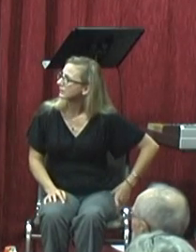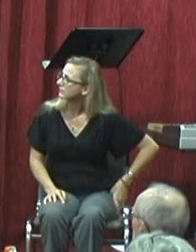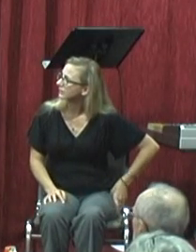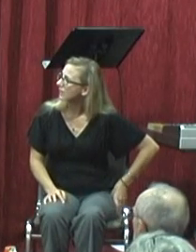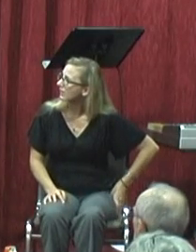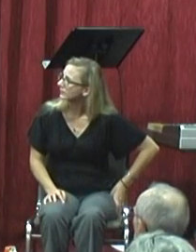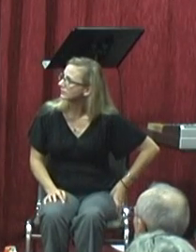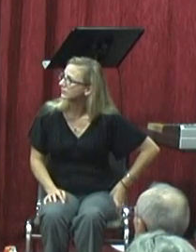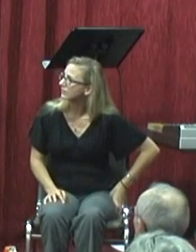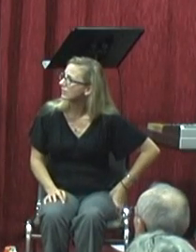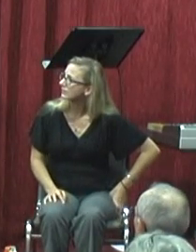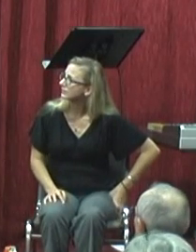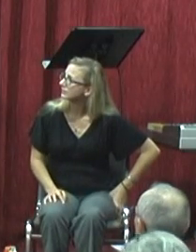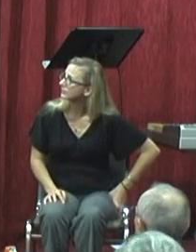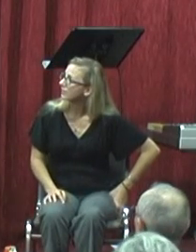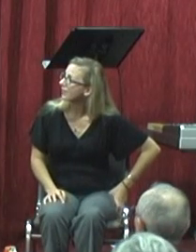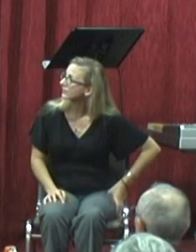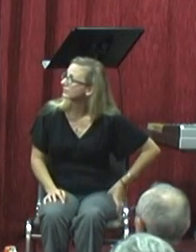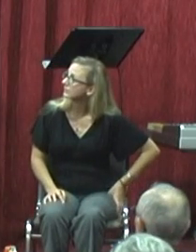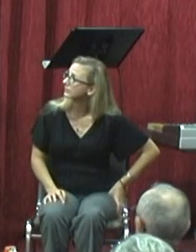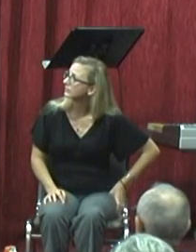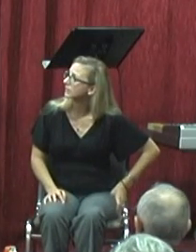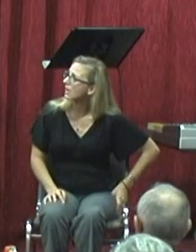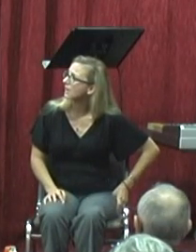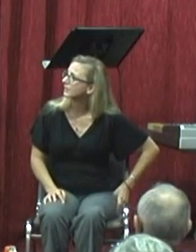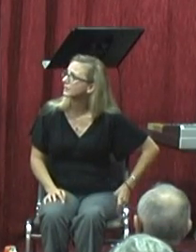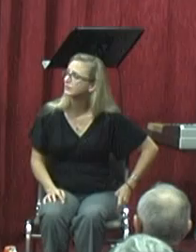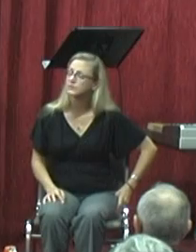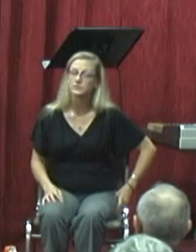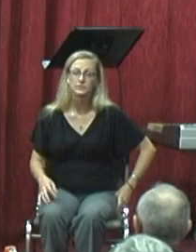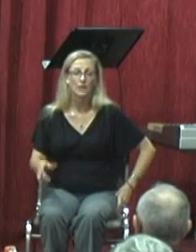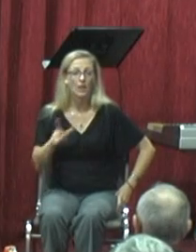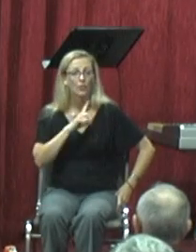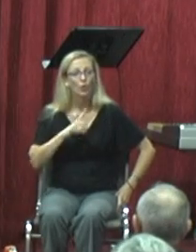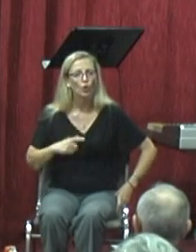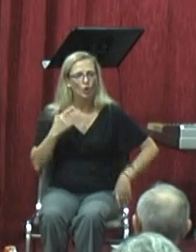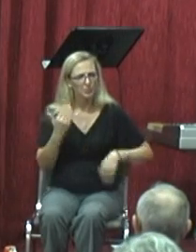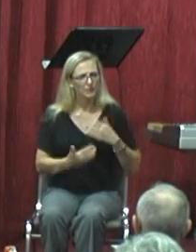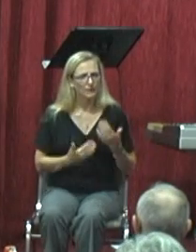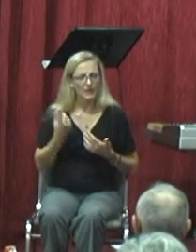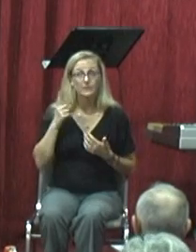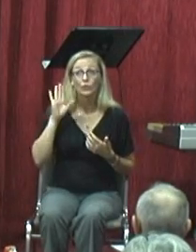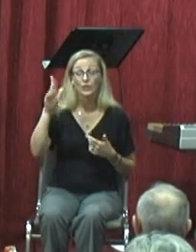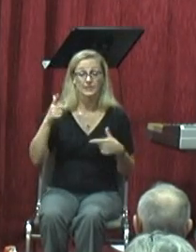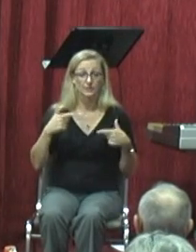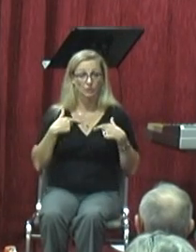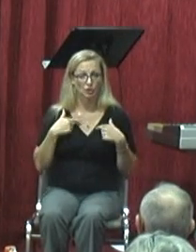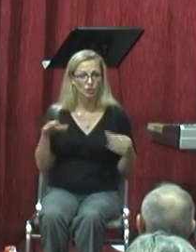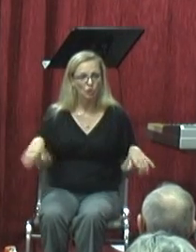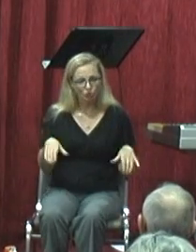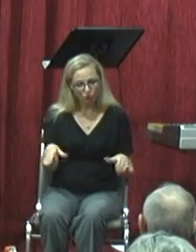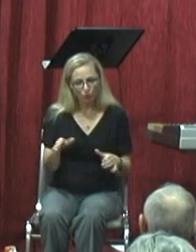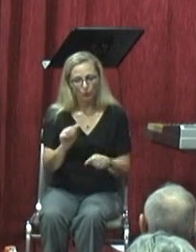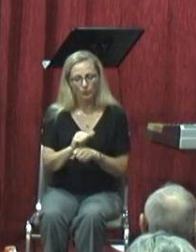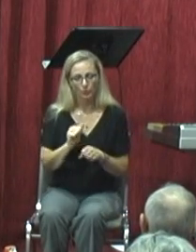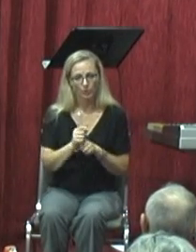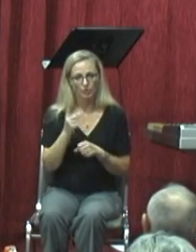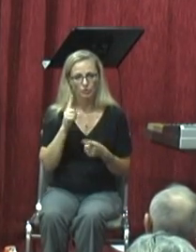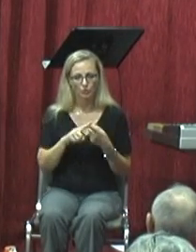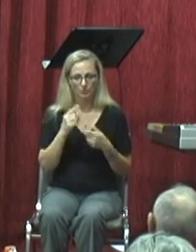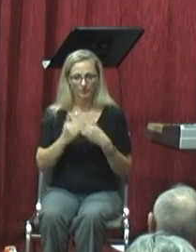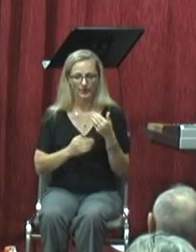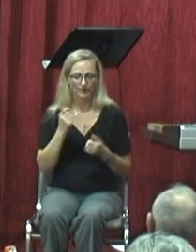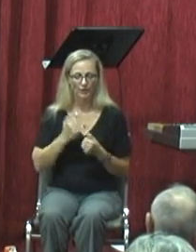cause. So the Lord provides for his Kohanim to do the work of the Kohanim, to provide for every good